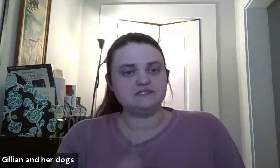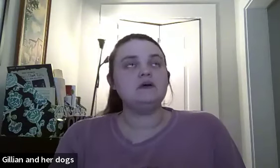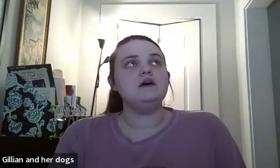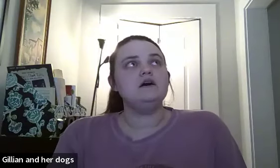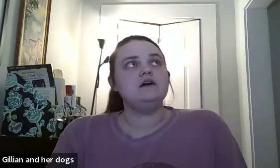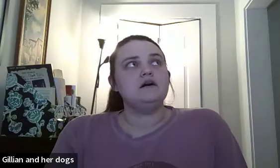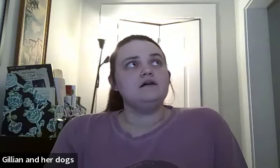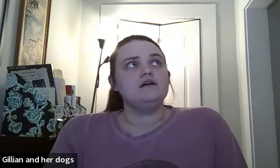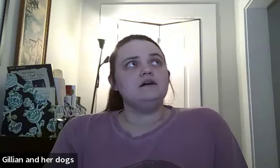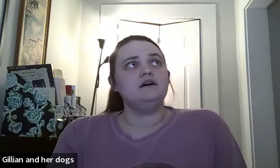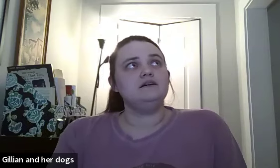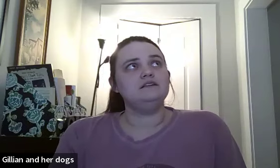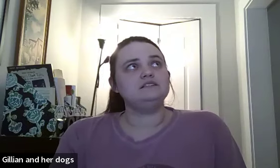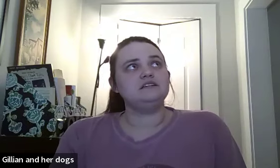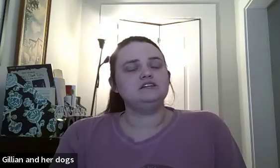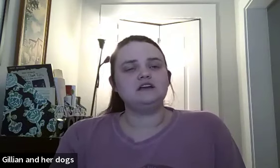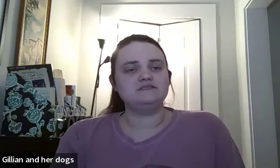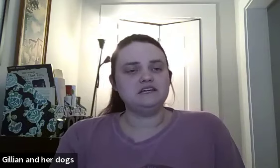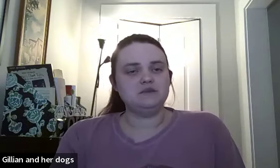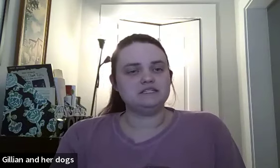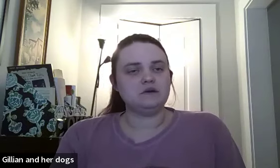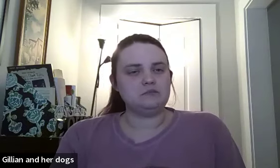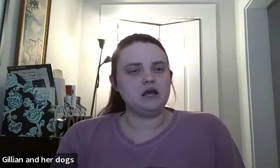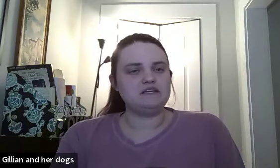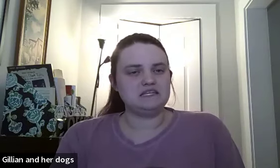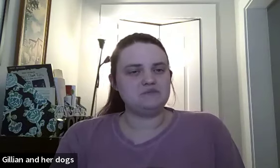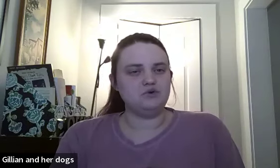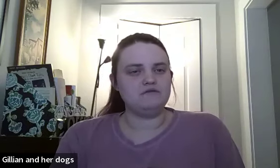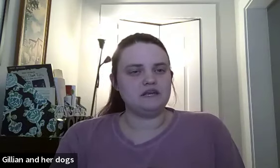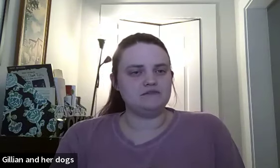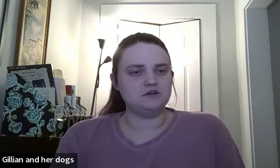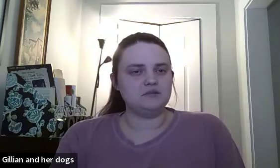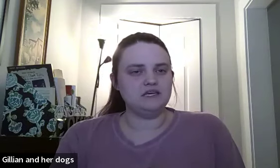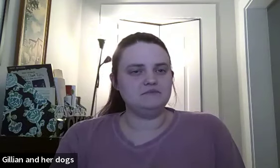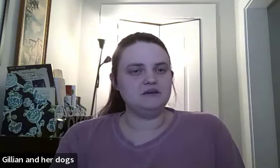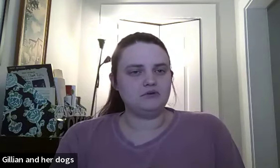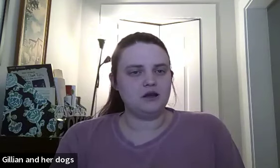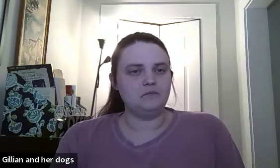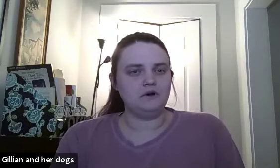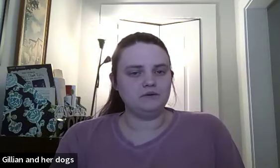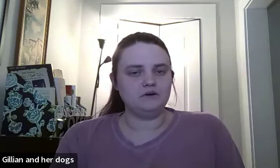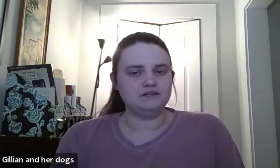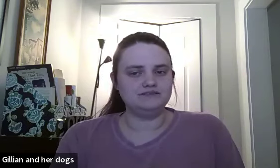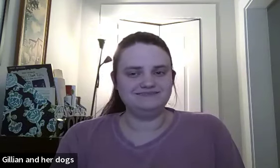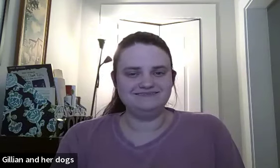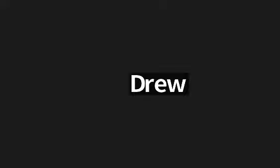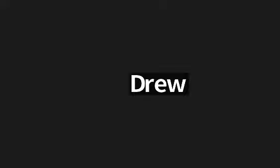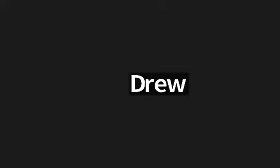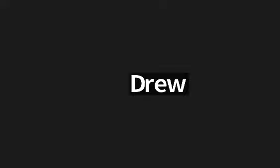kids. Let's see. You're gonna have to give me a prime example of an adverb. Like, give me a prime one you want. Well, one I think